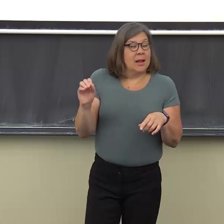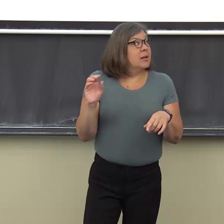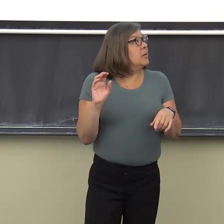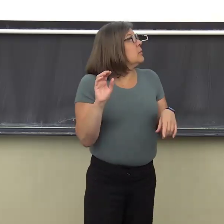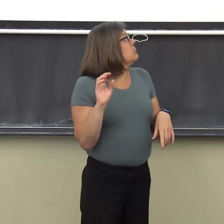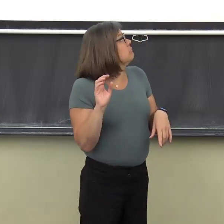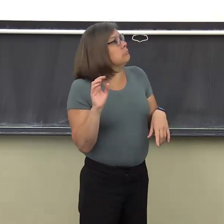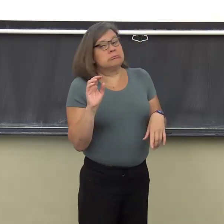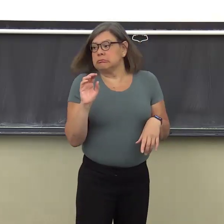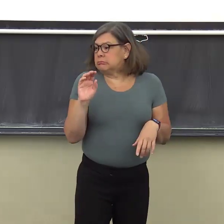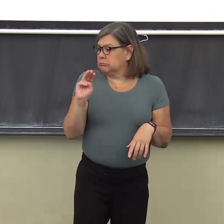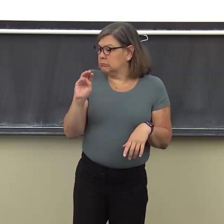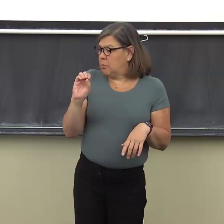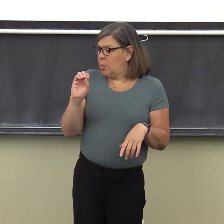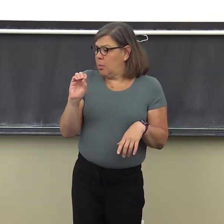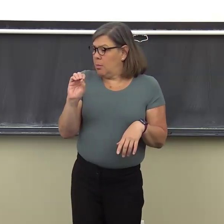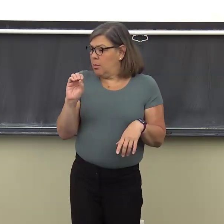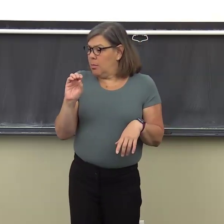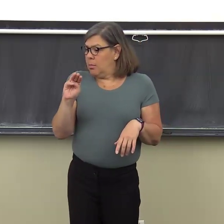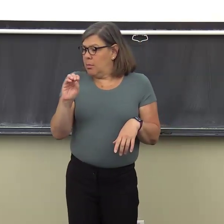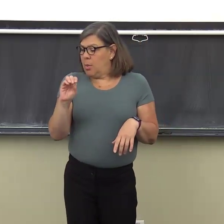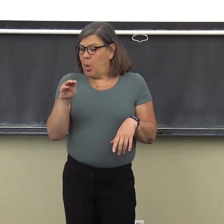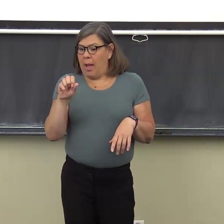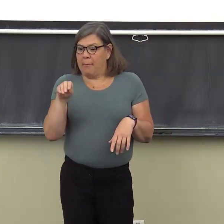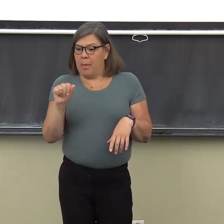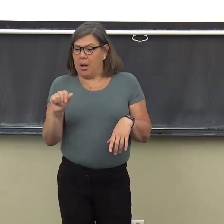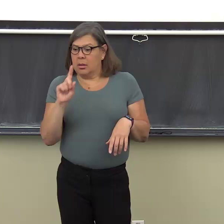some comments on what we've been talking about. Okay, go ahead.